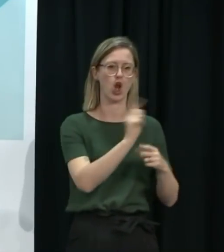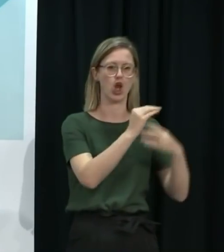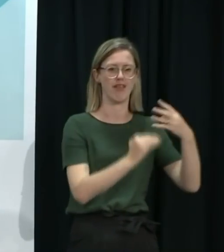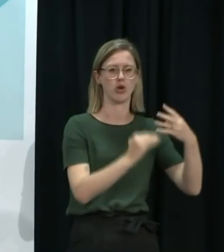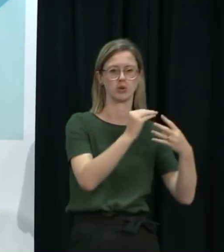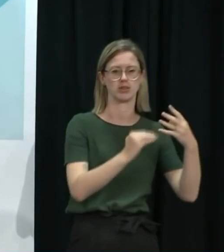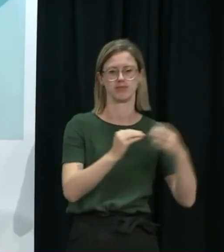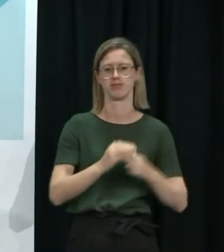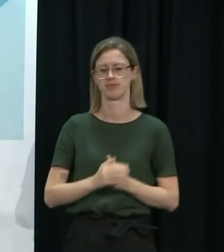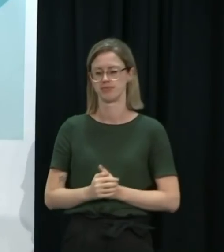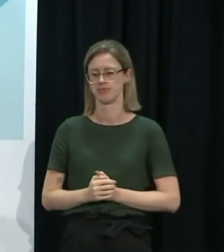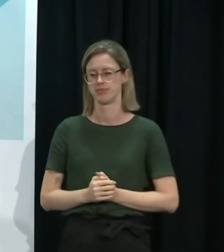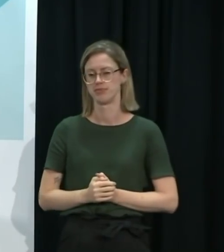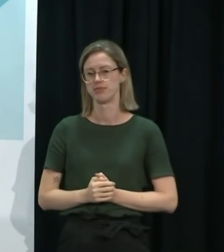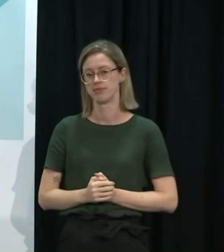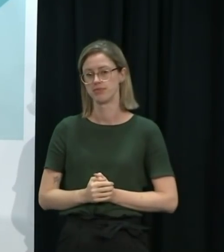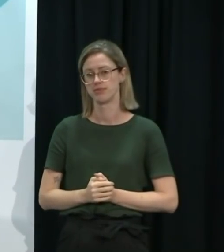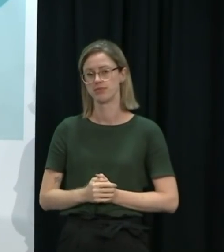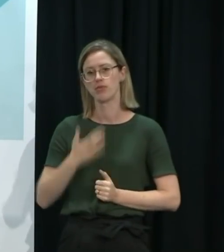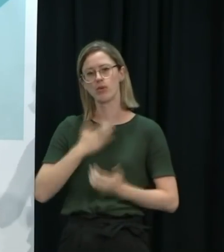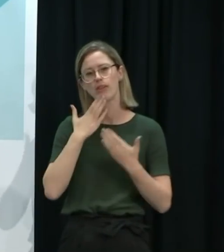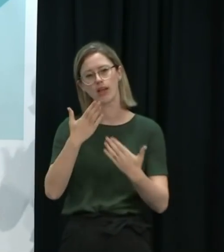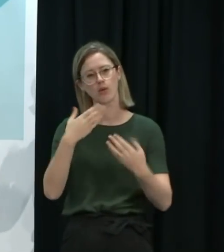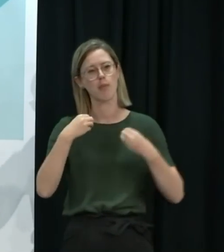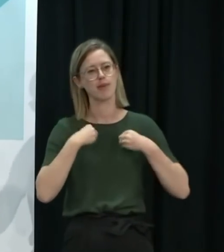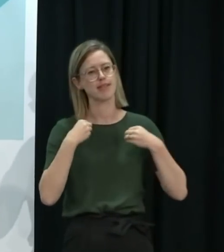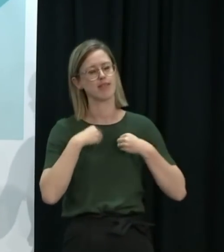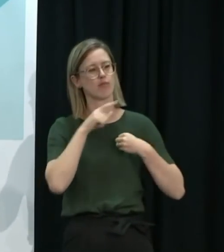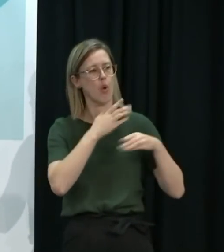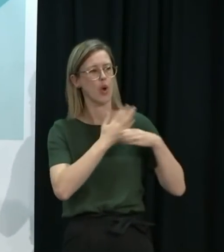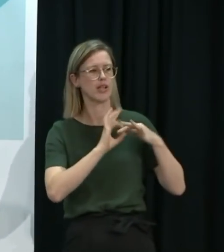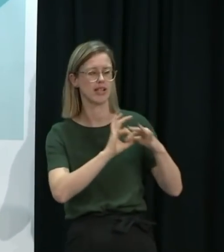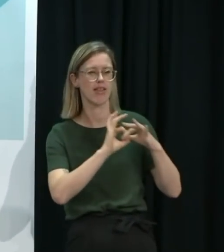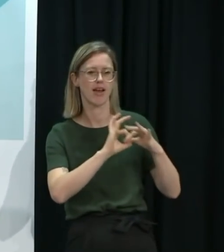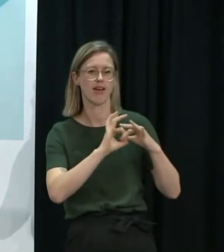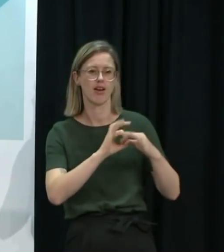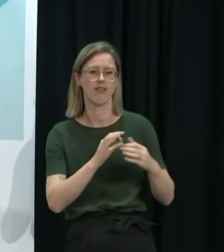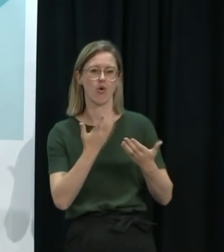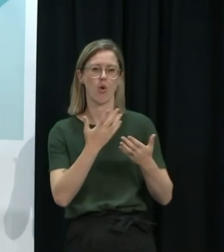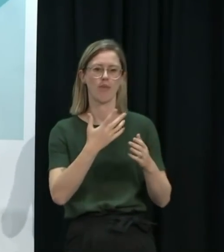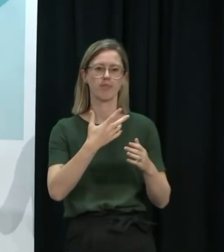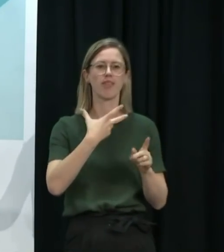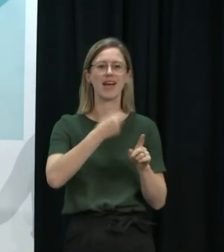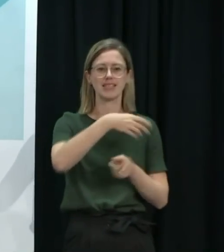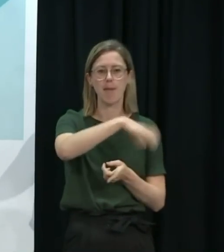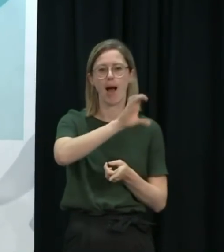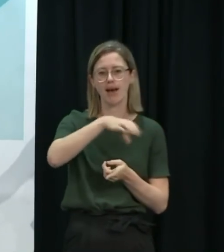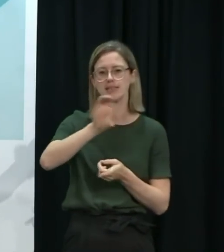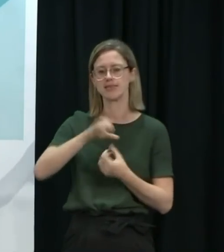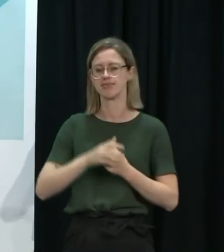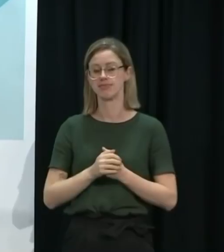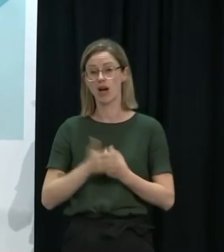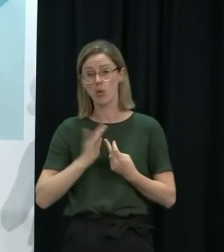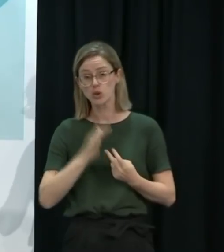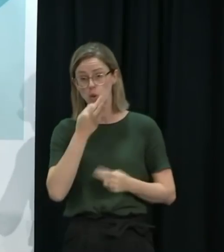alert level system. And again, here I want to thank businesses for their cooperation in getting the vaccine pass system going. And I want to make